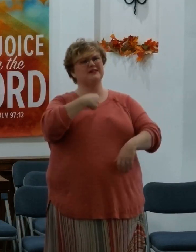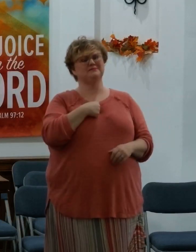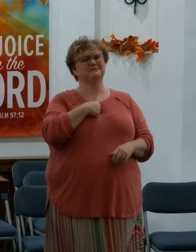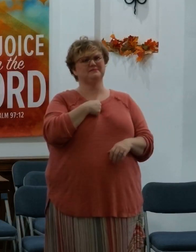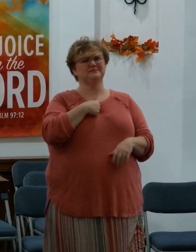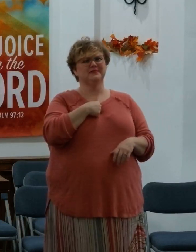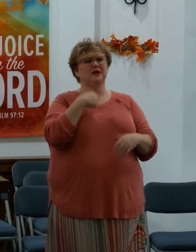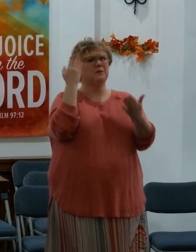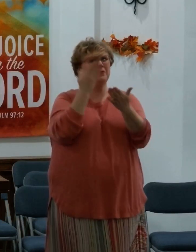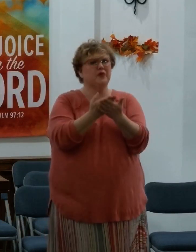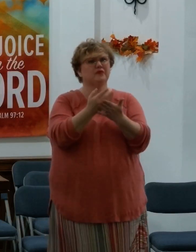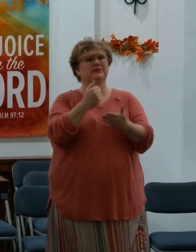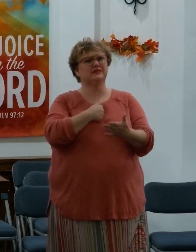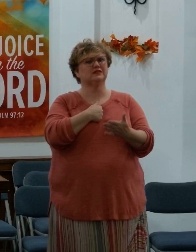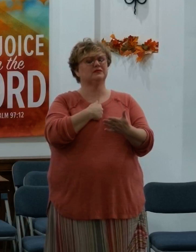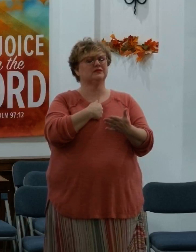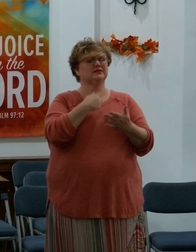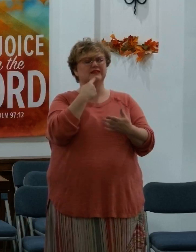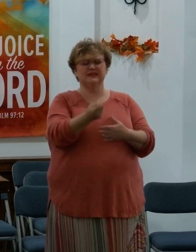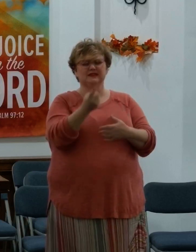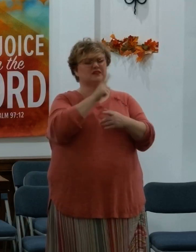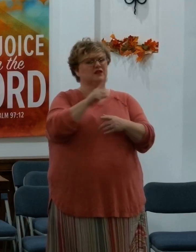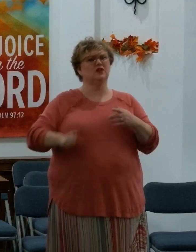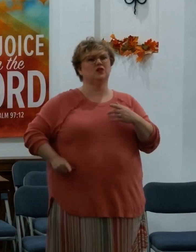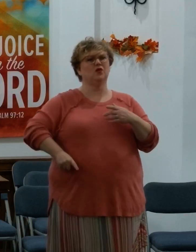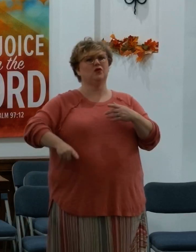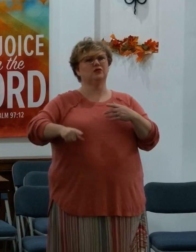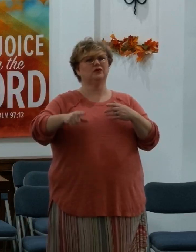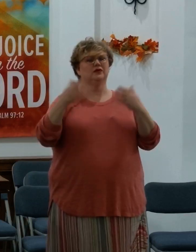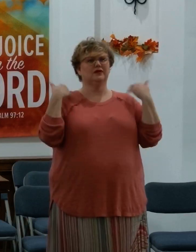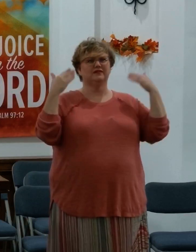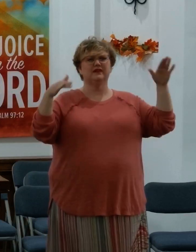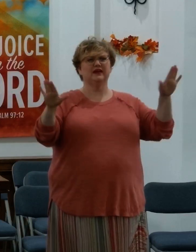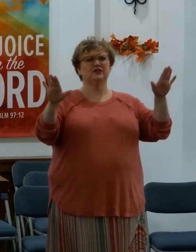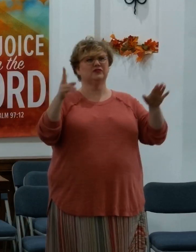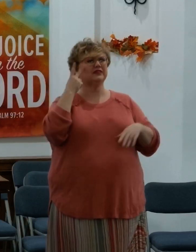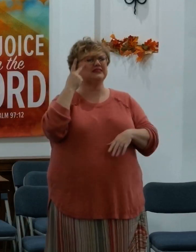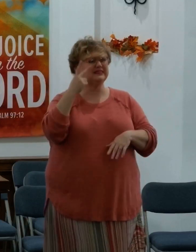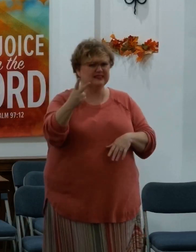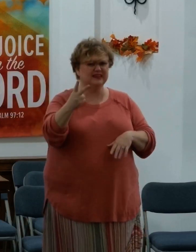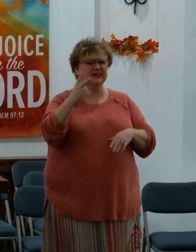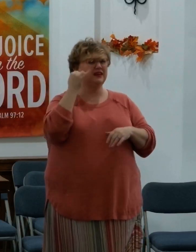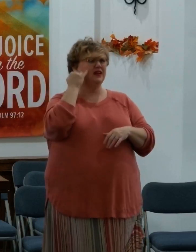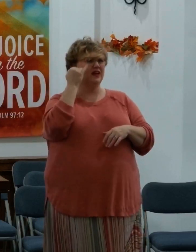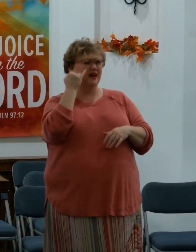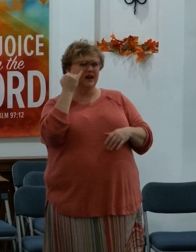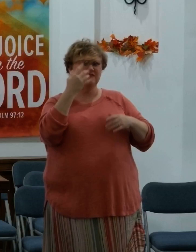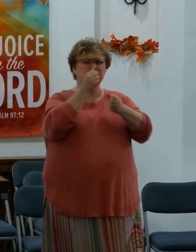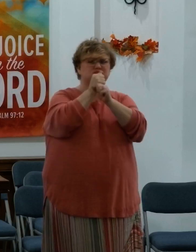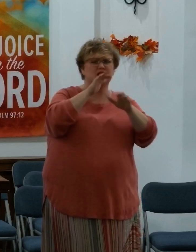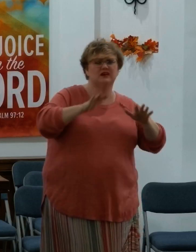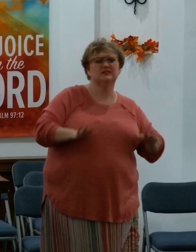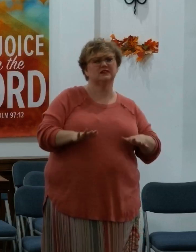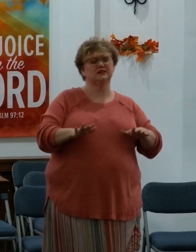try me, prove me, says the Lord of hosts, and see if a blessing,